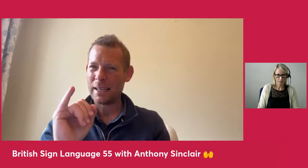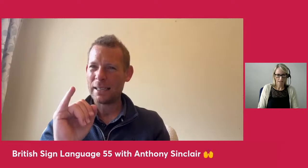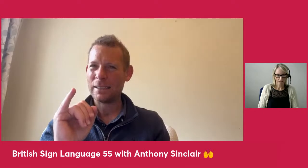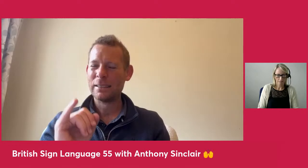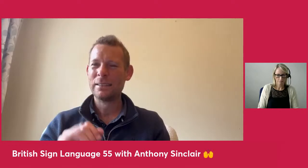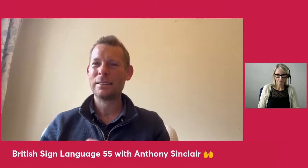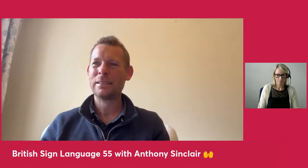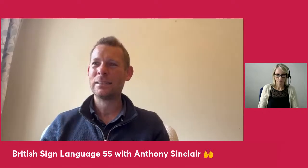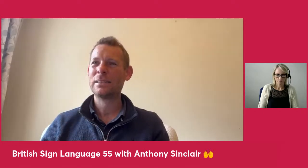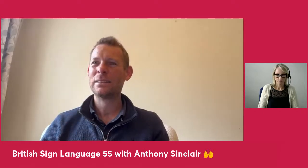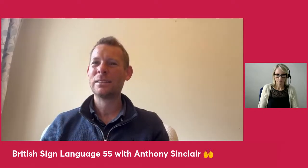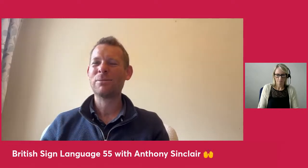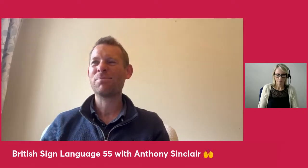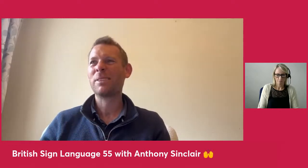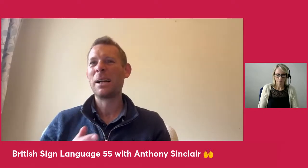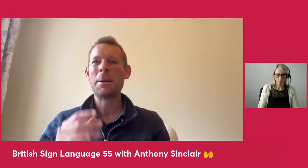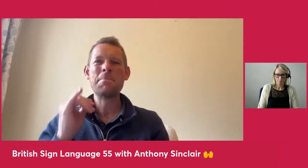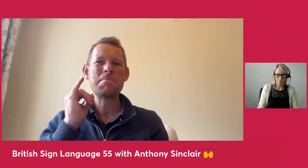bad.